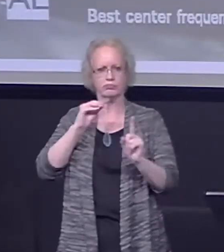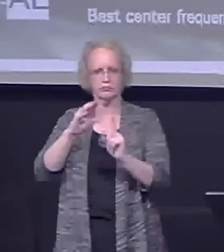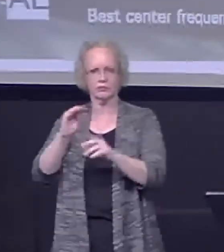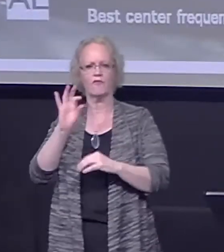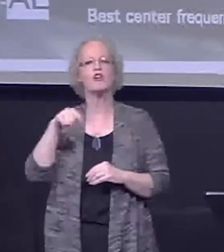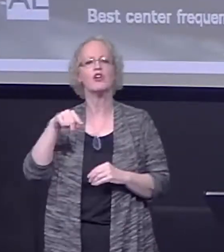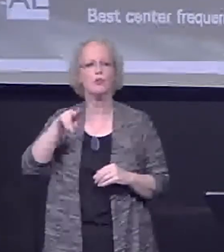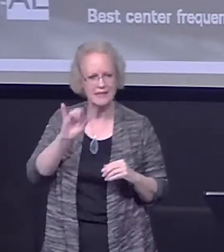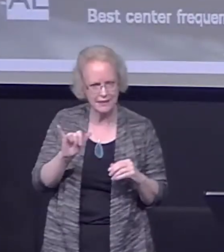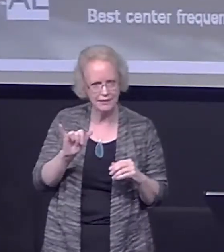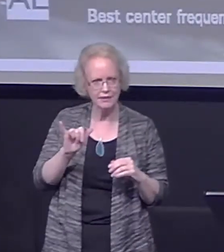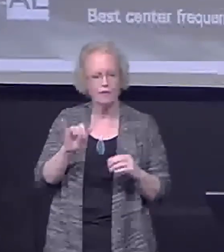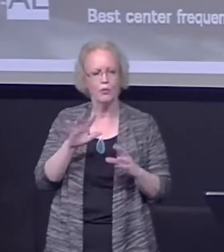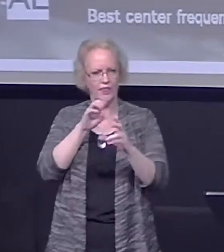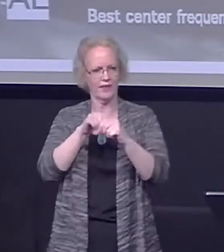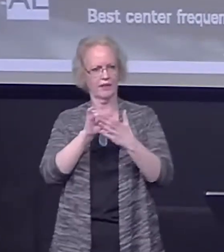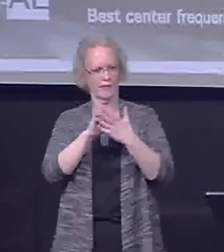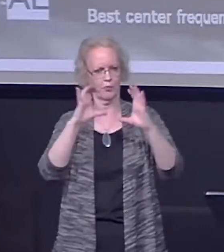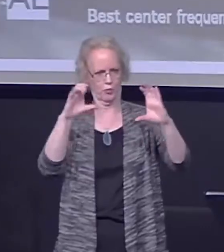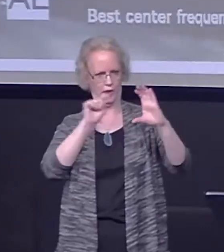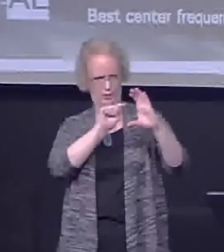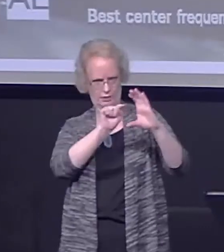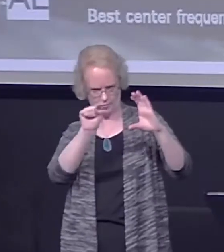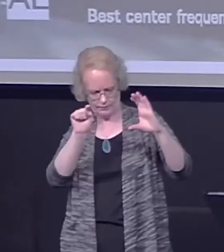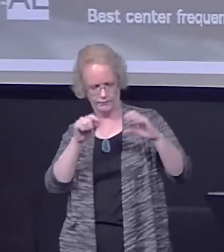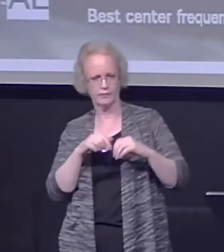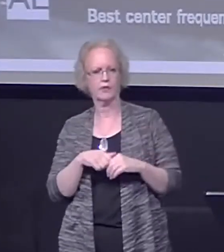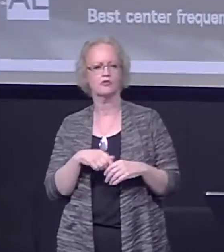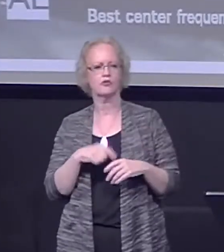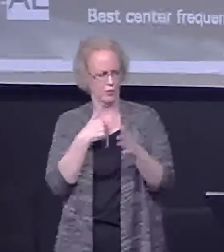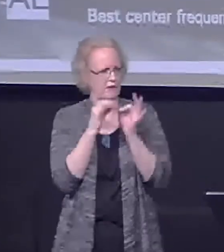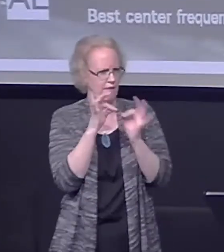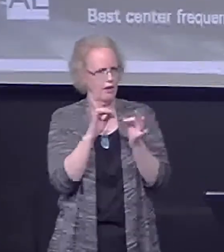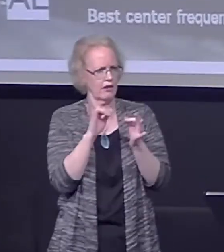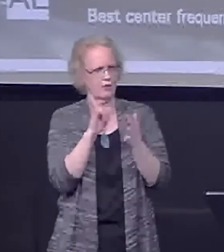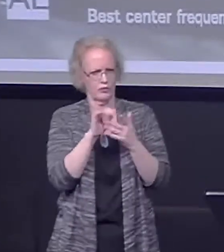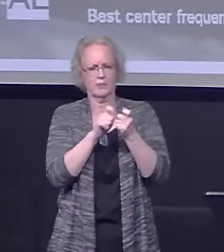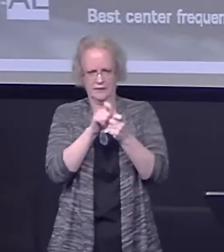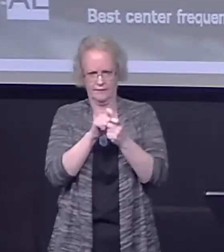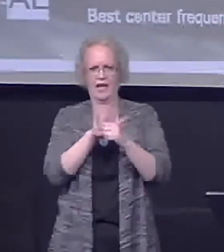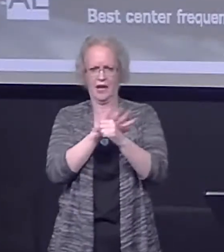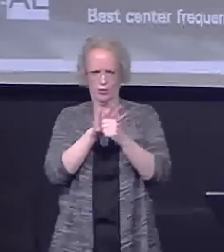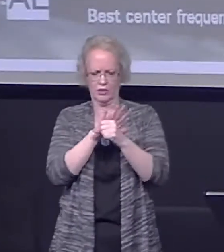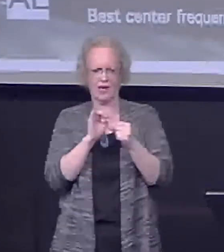defines different areas. And then the next step was that we were looking for specialization for these areas. Do